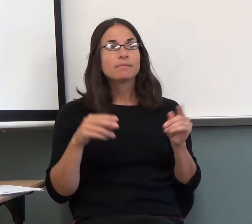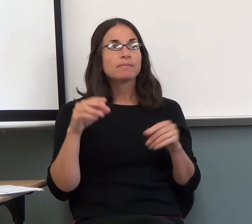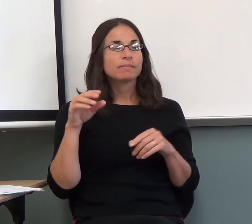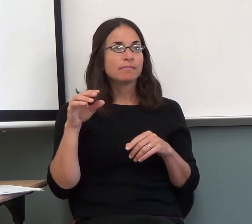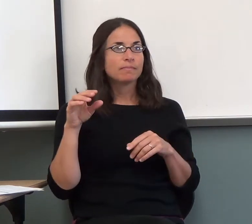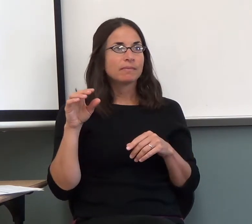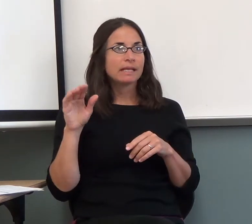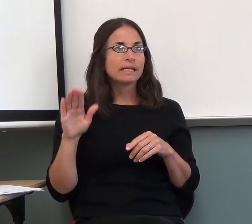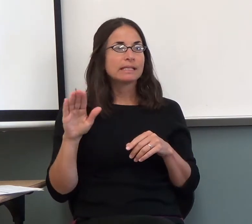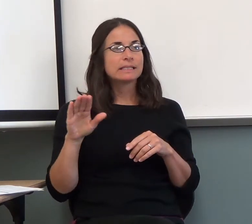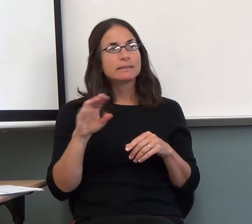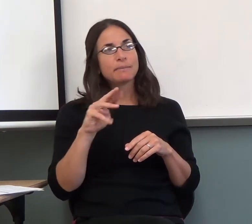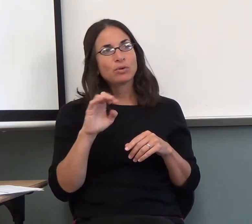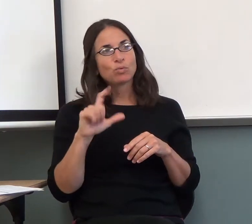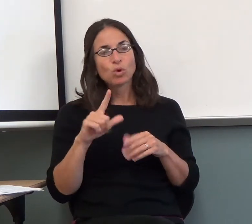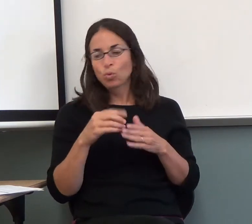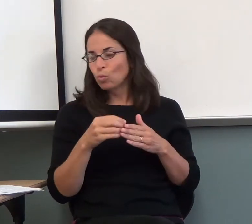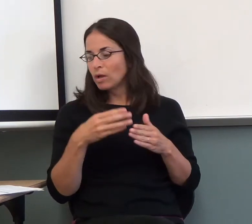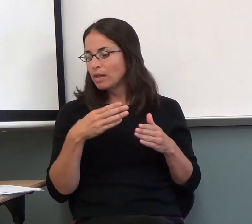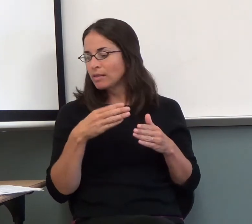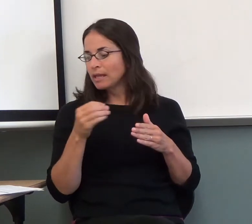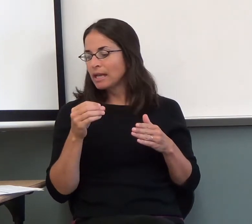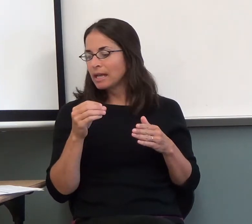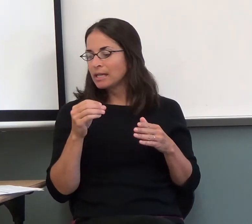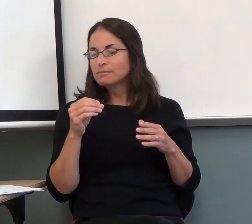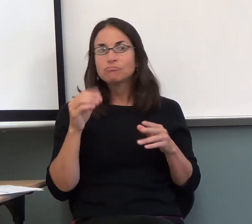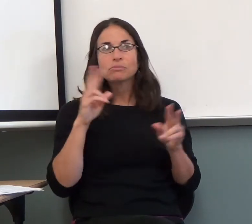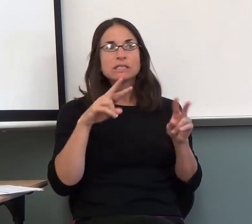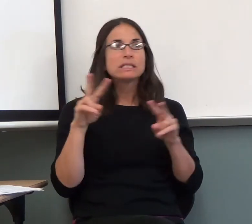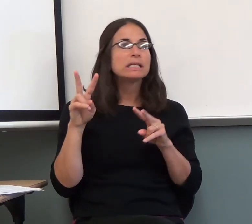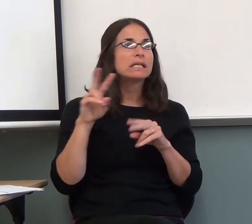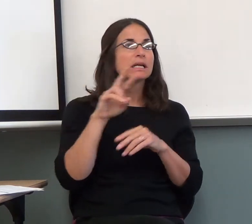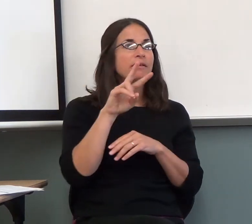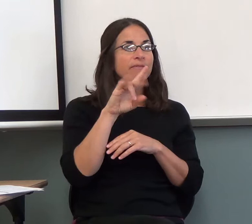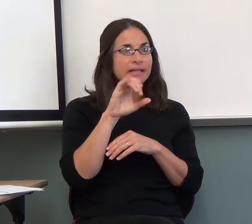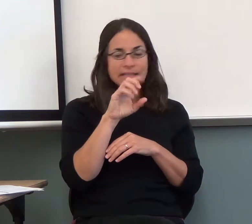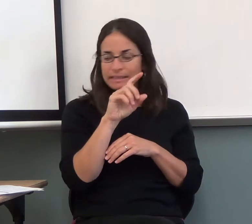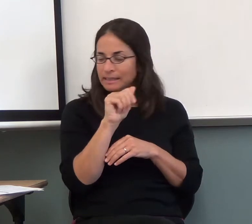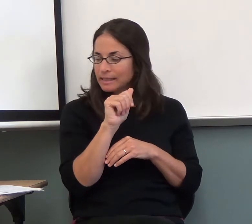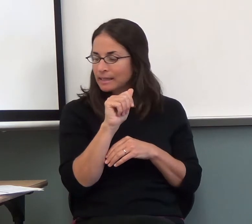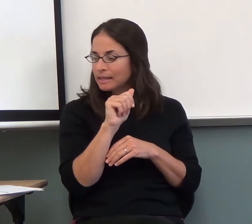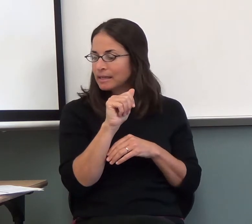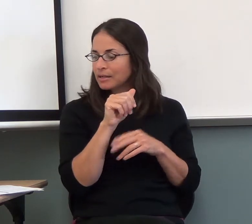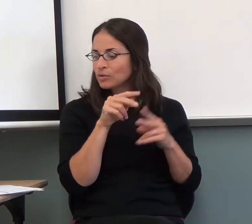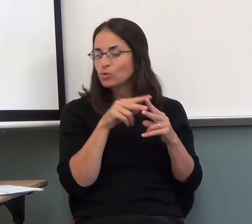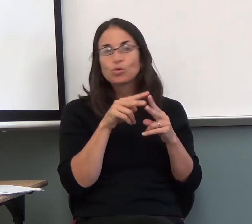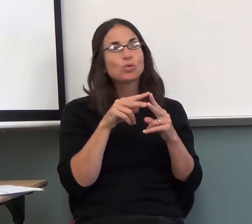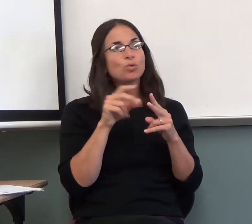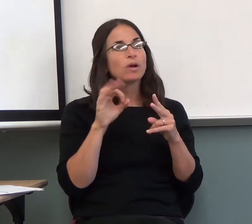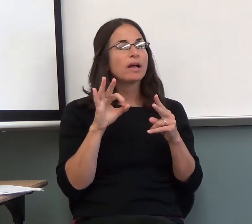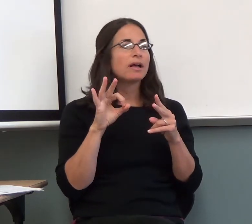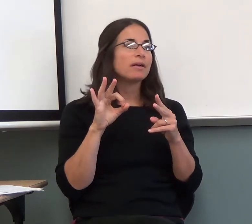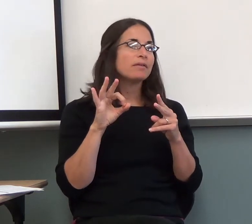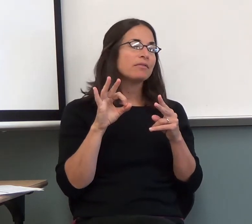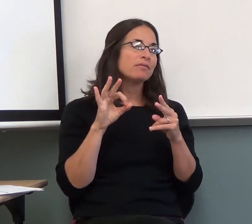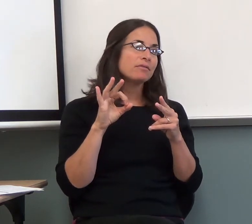Scenic. Scenic vistas are 2 of its main